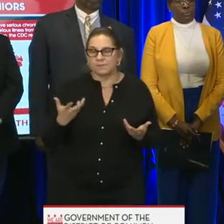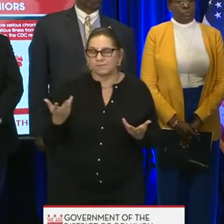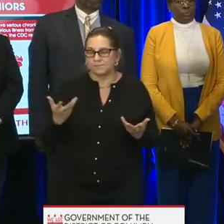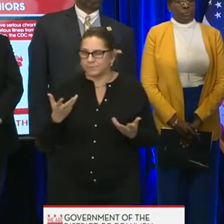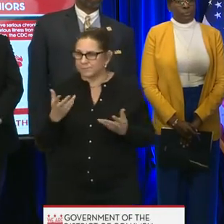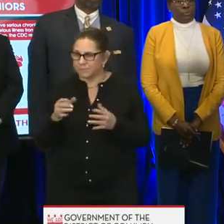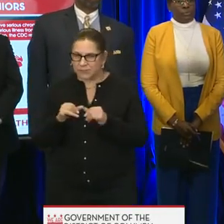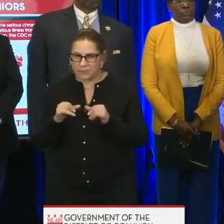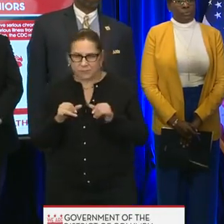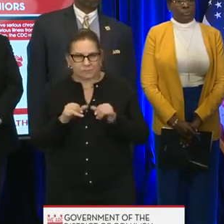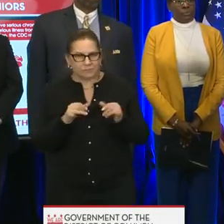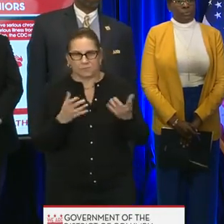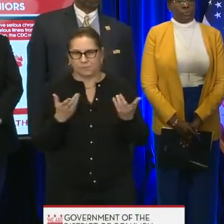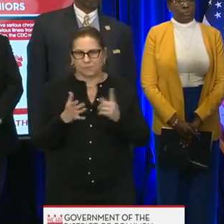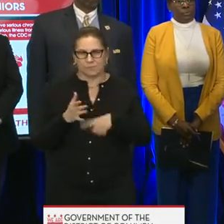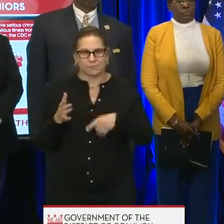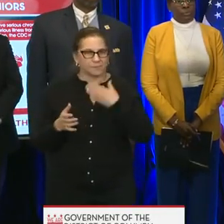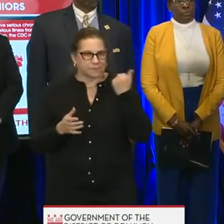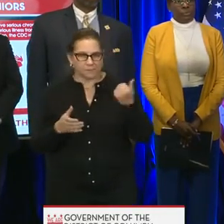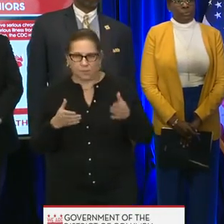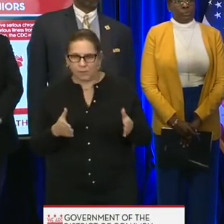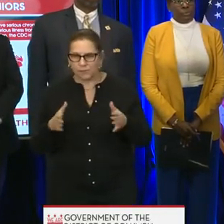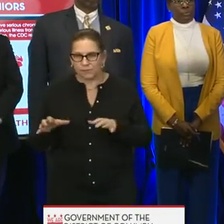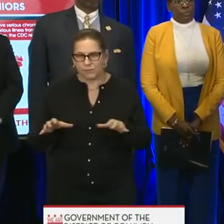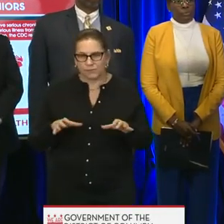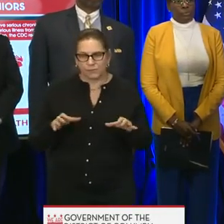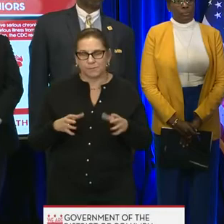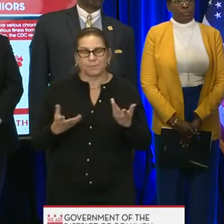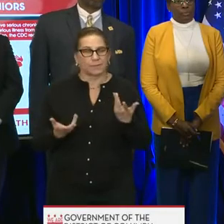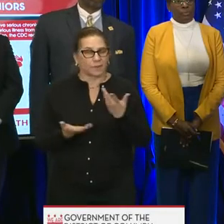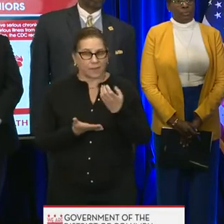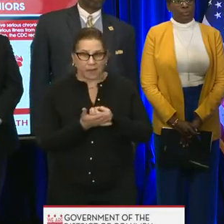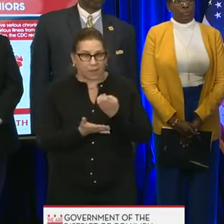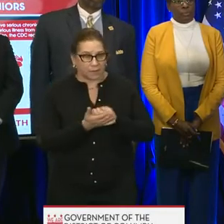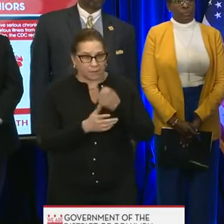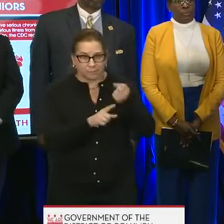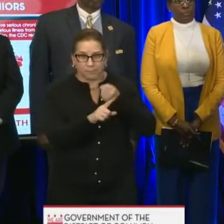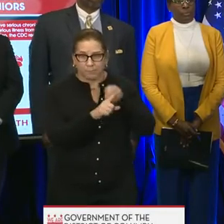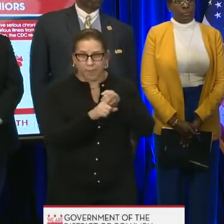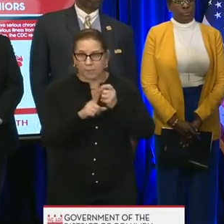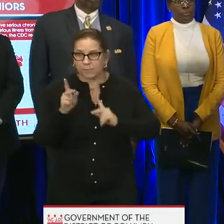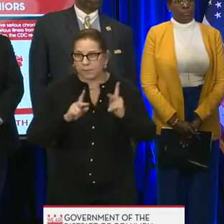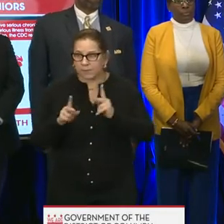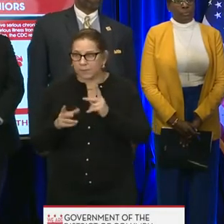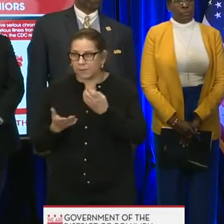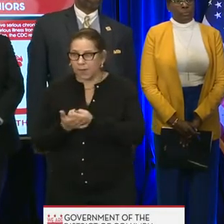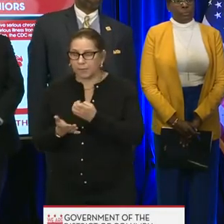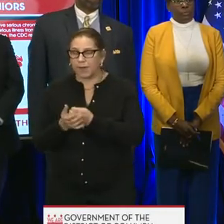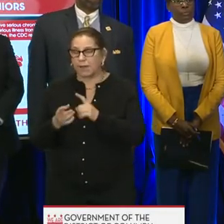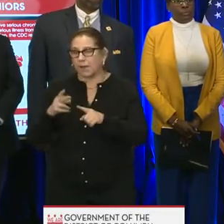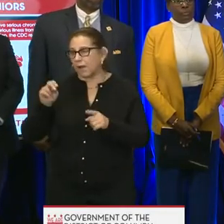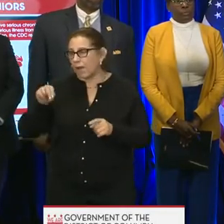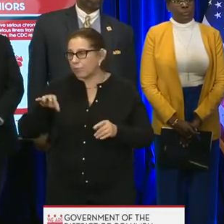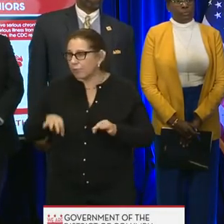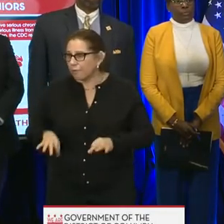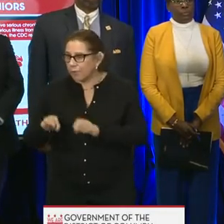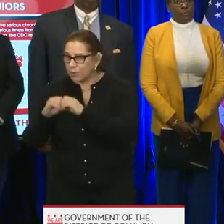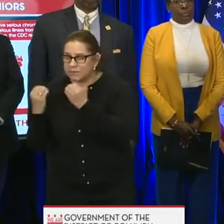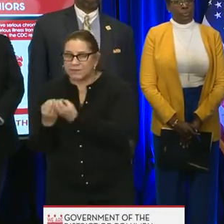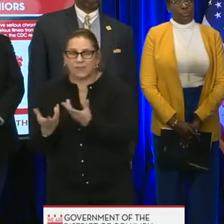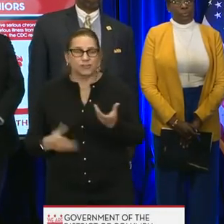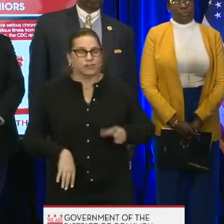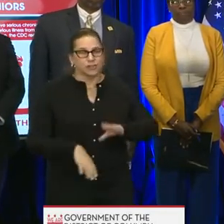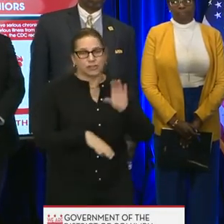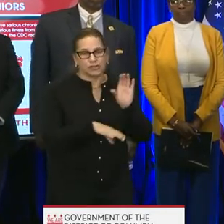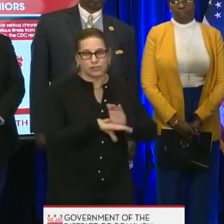very significant impact on our economy, on our nonprofits, on our churches, and on our restaurants